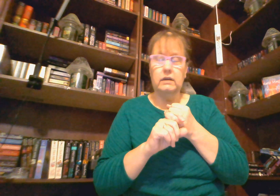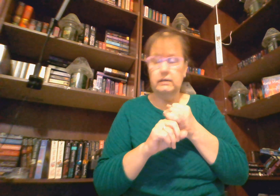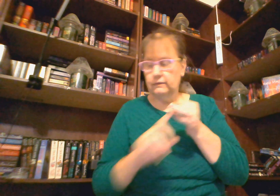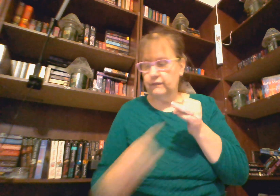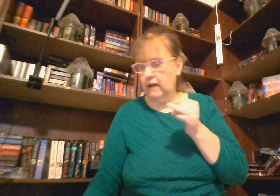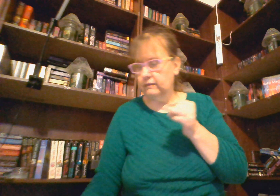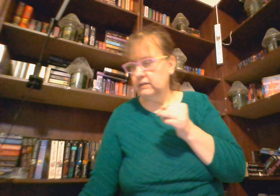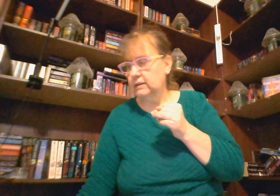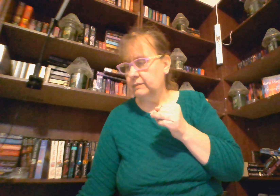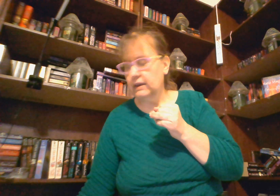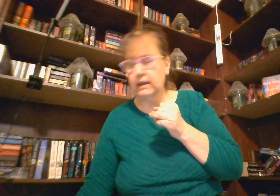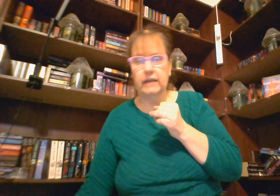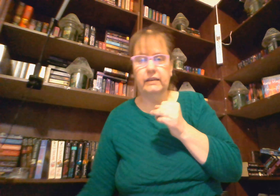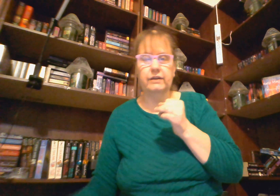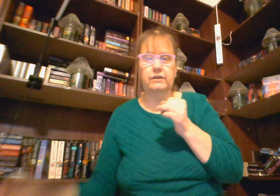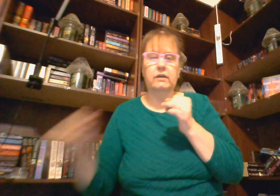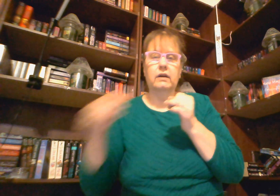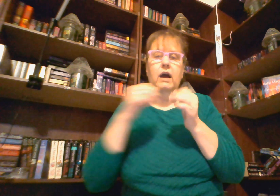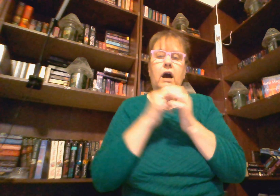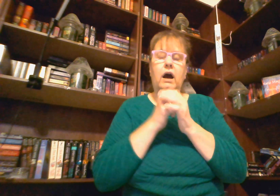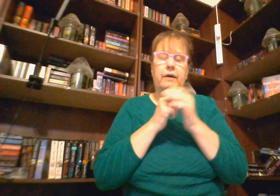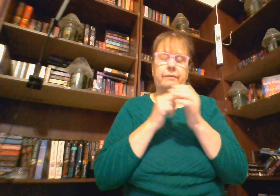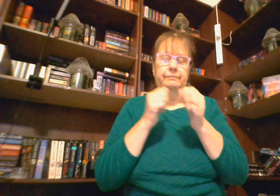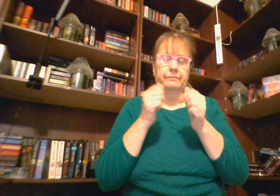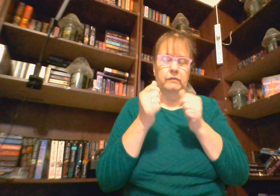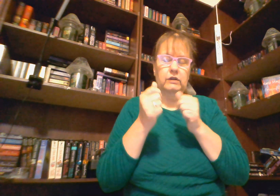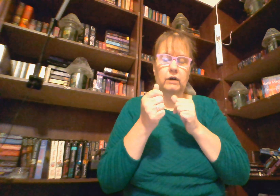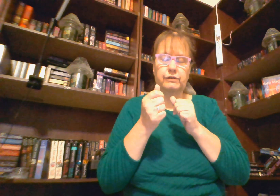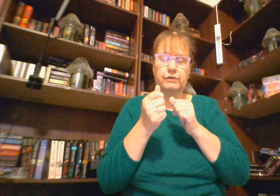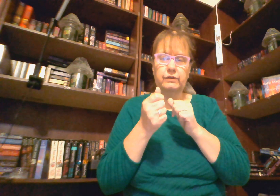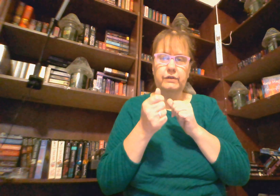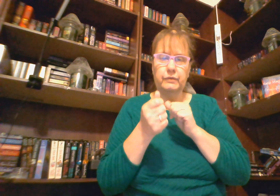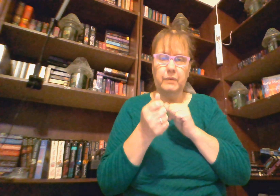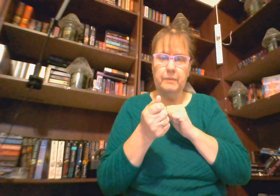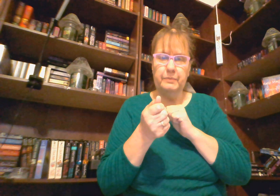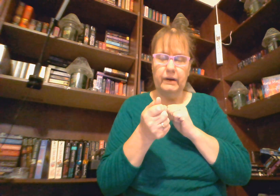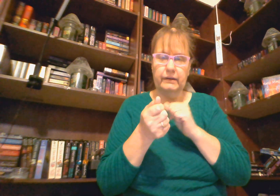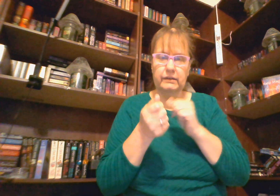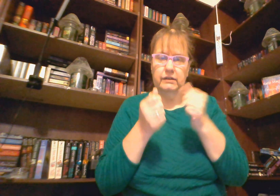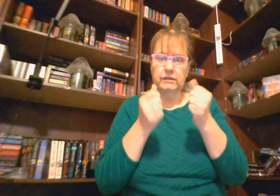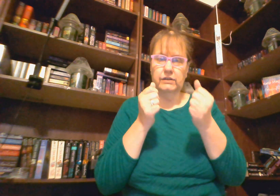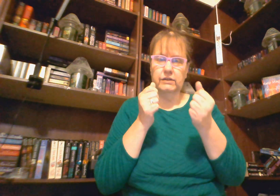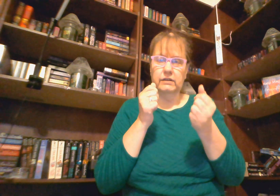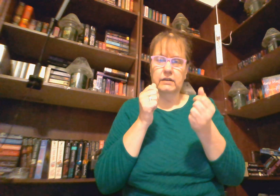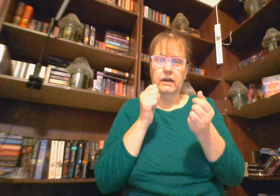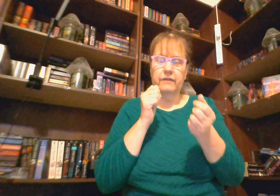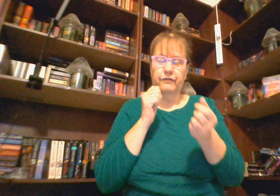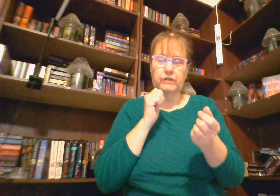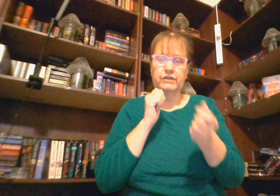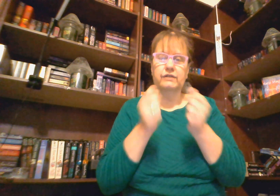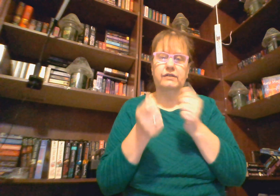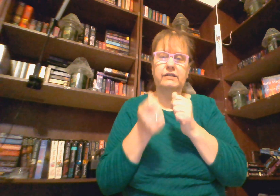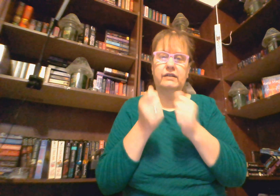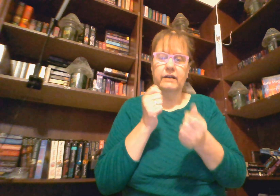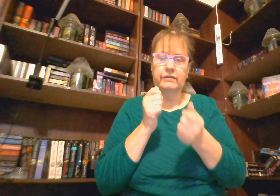is involved in something, and they go to the swamp bar. Fortune goes undercover